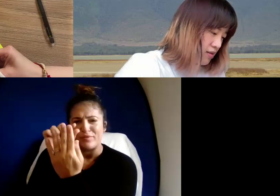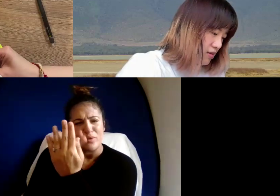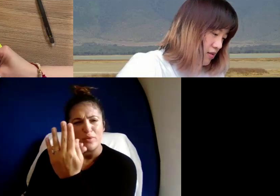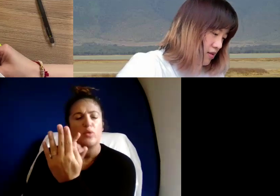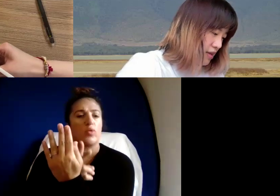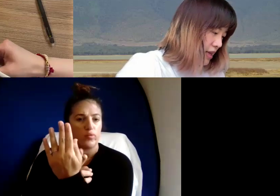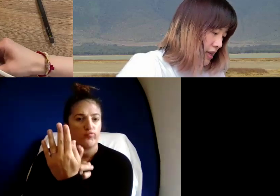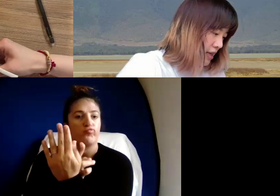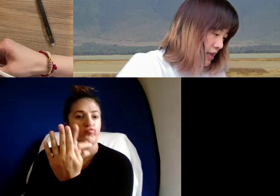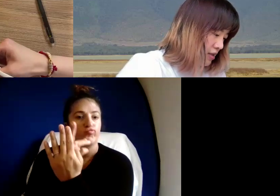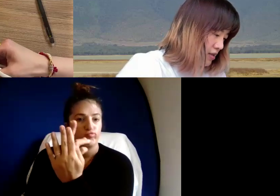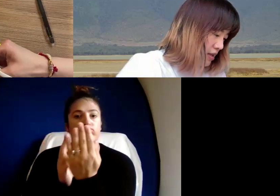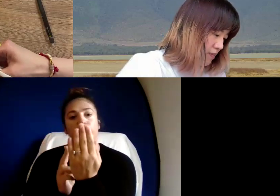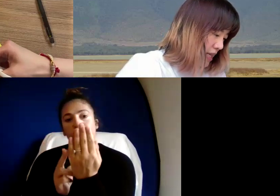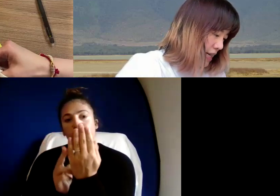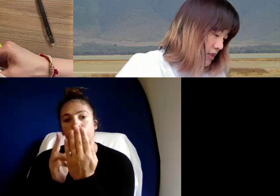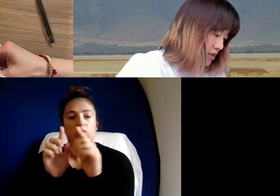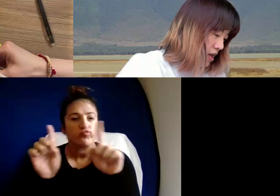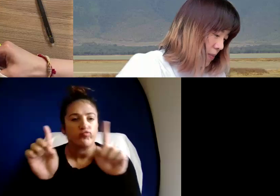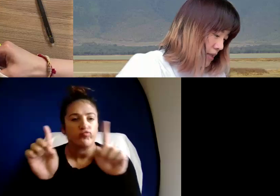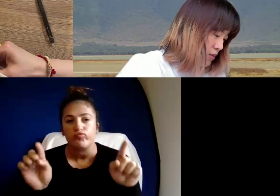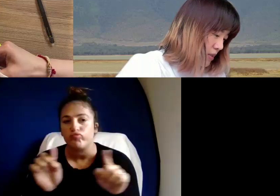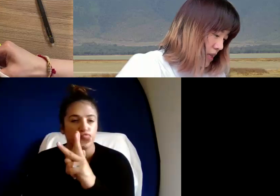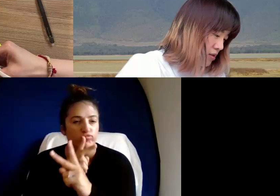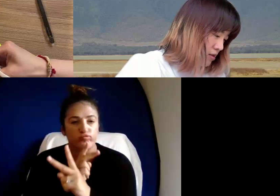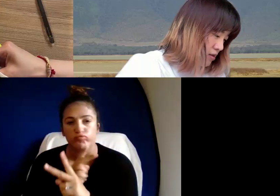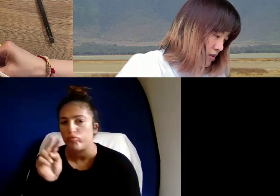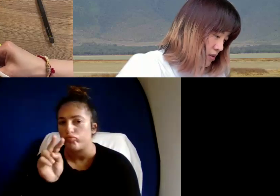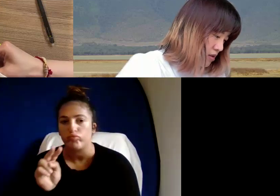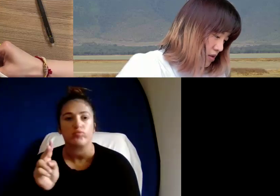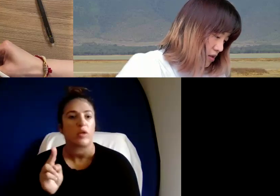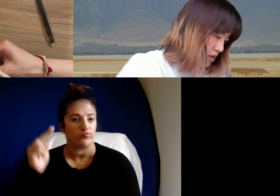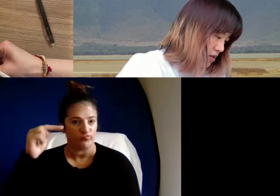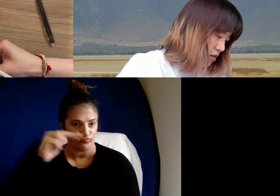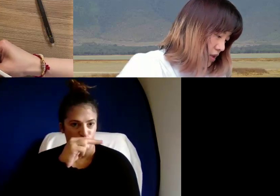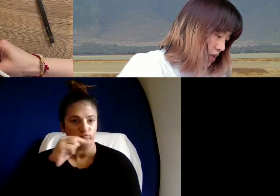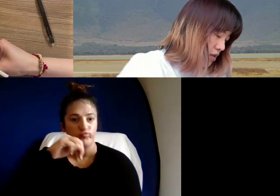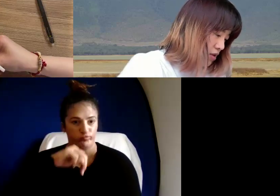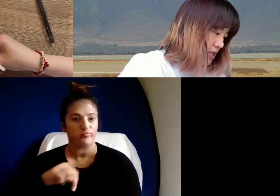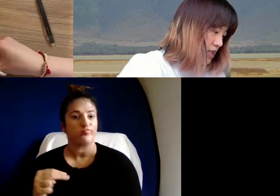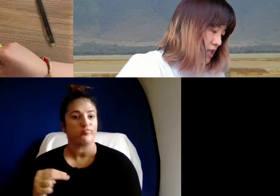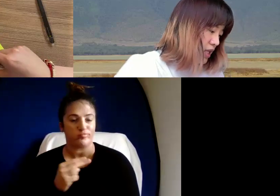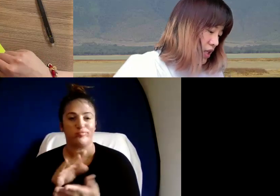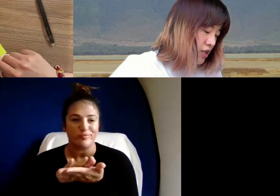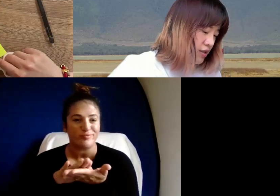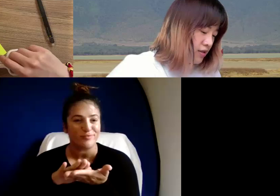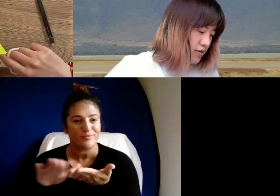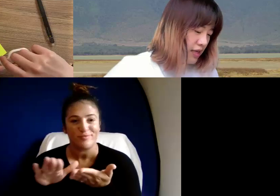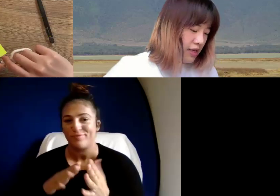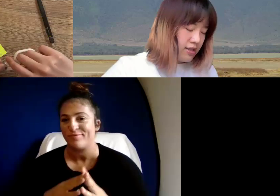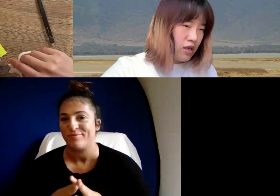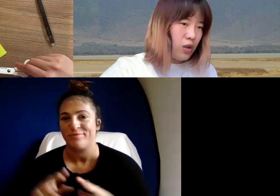this and at the top as well. So it looks